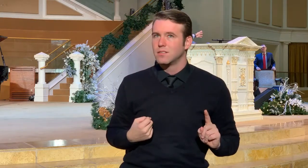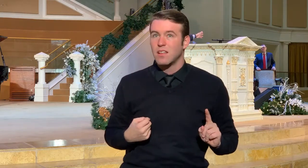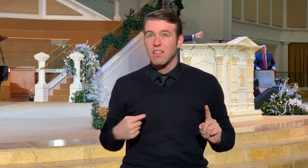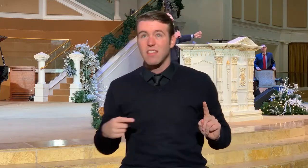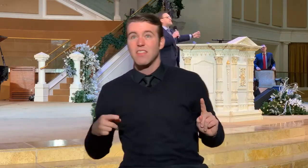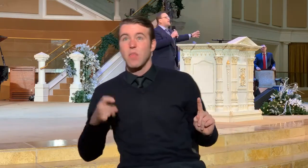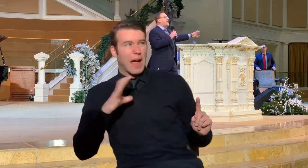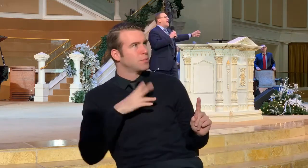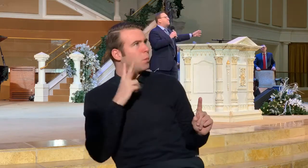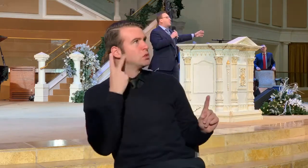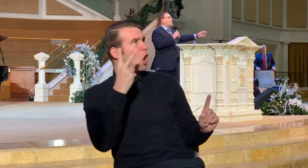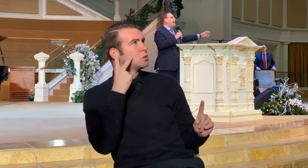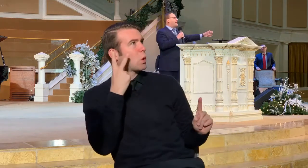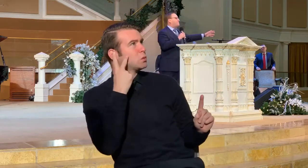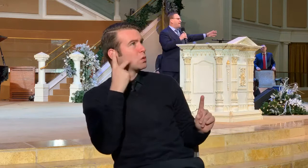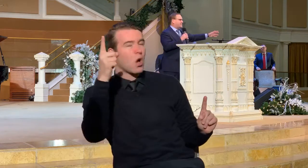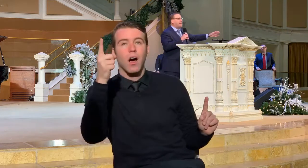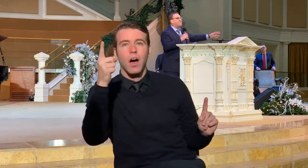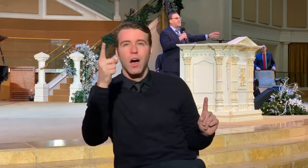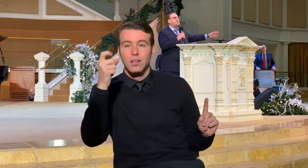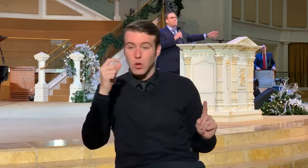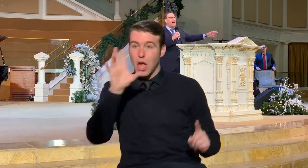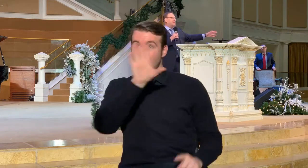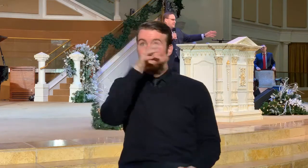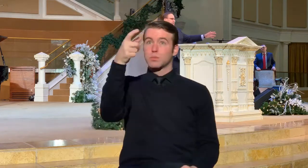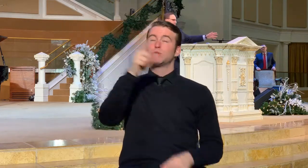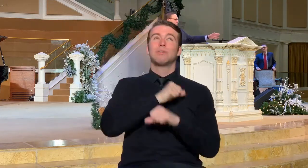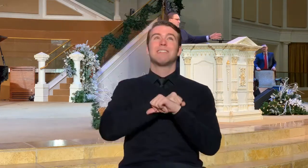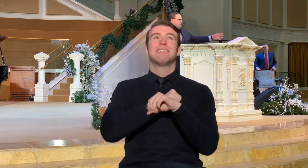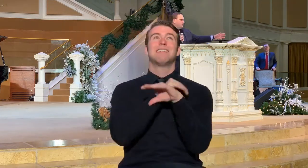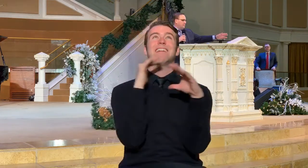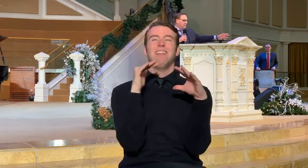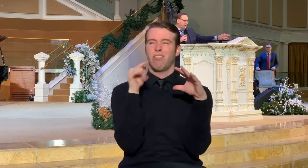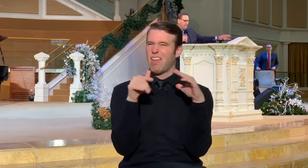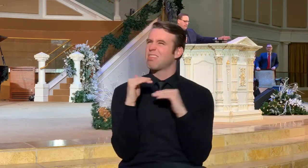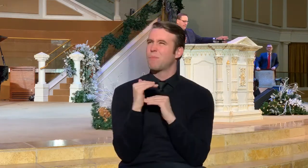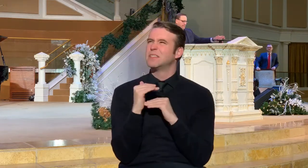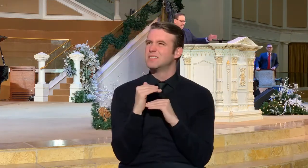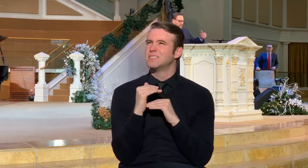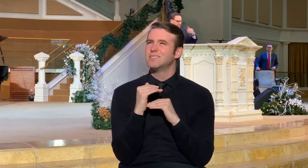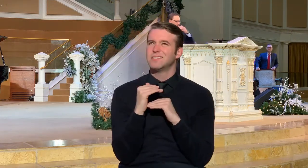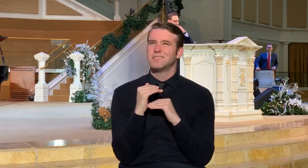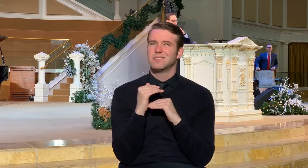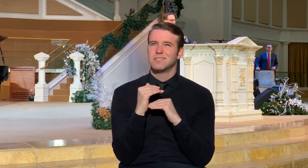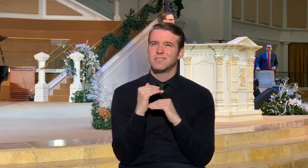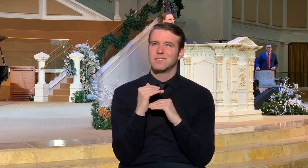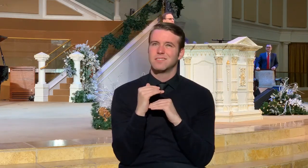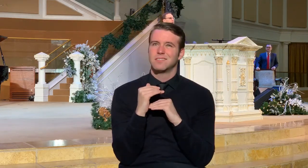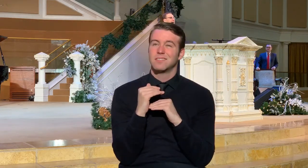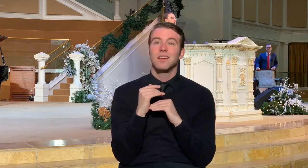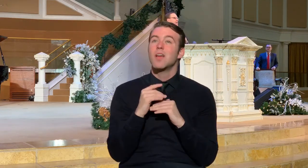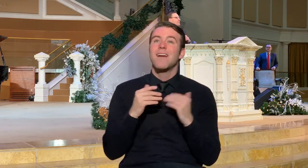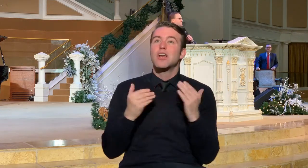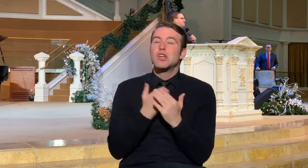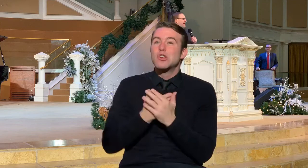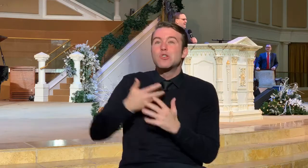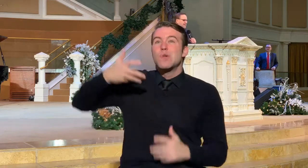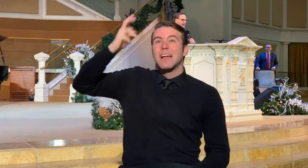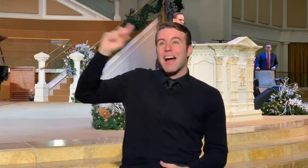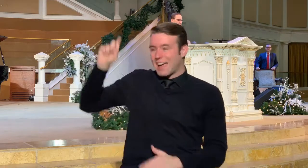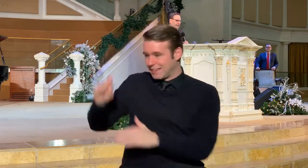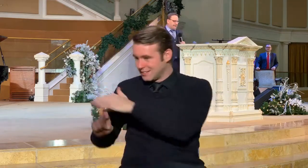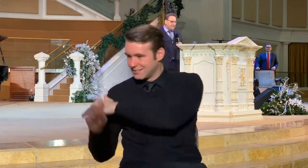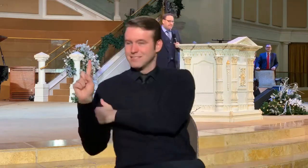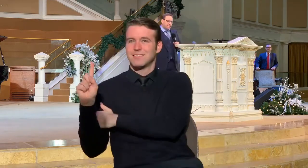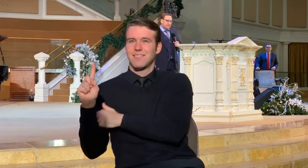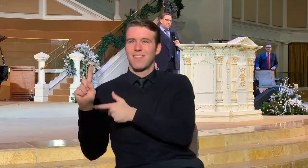You see, Christmas is a lot more about big stuff than you imagine. There was a new lion on town of Savannah